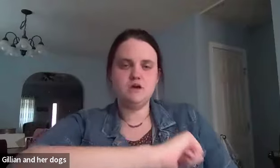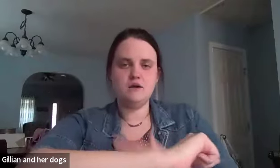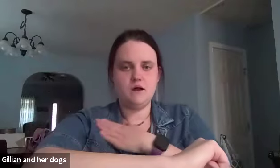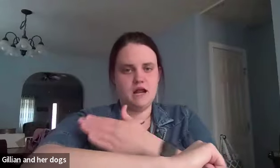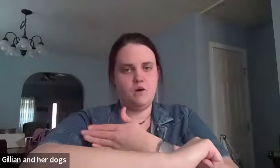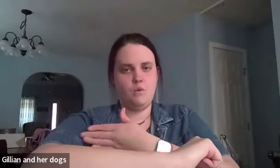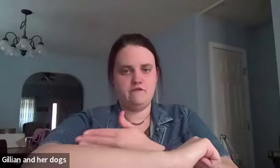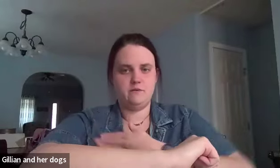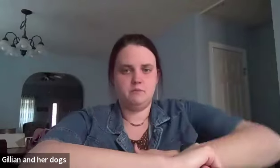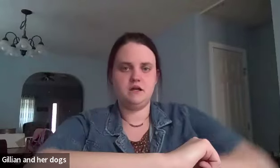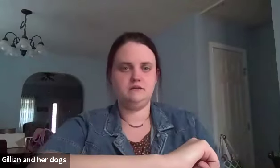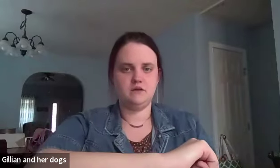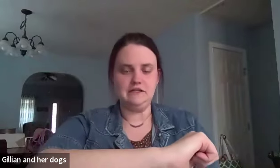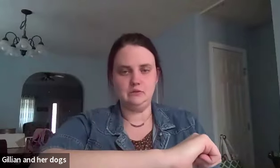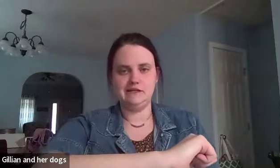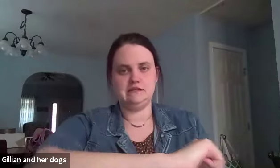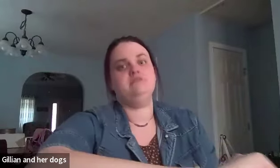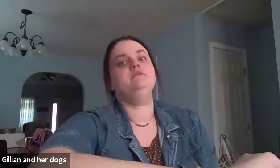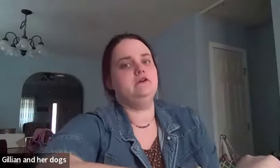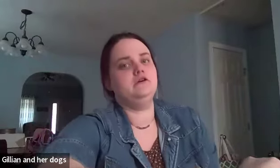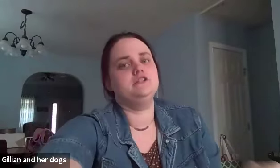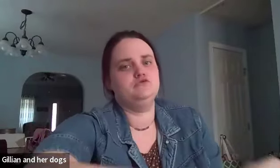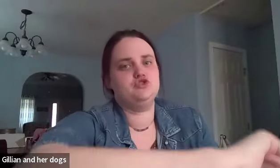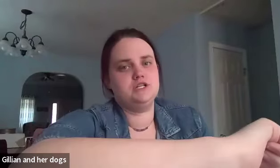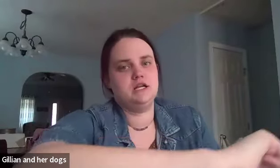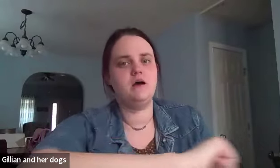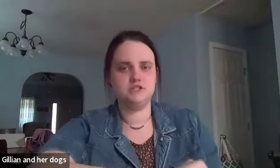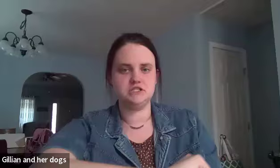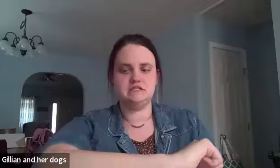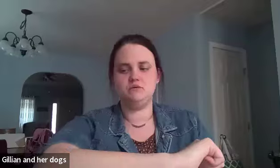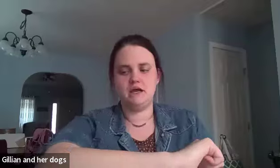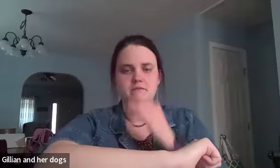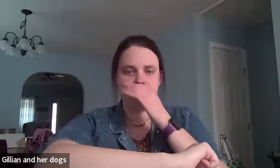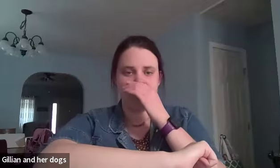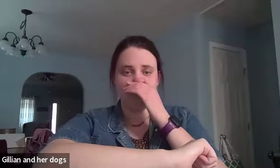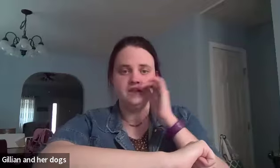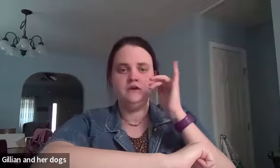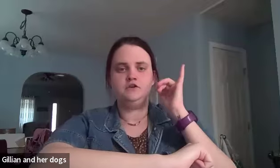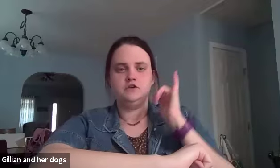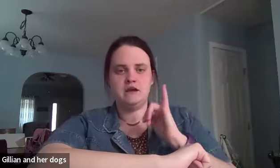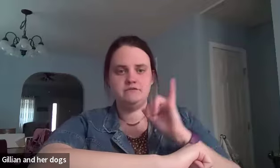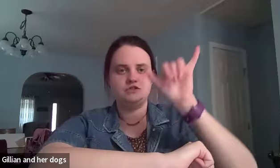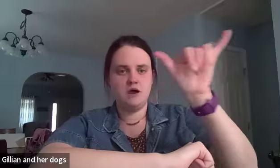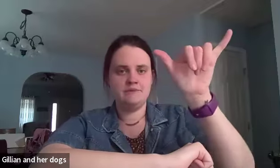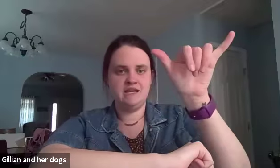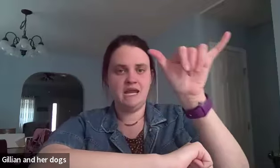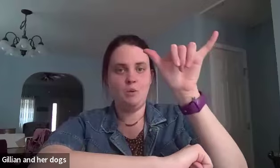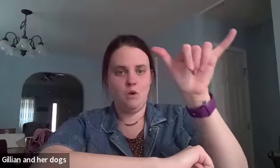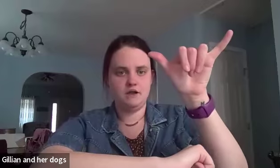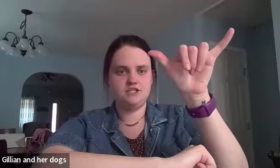kind of want it out away from your body a little bit. Doesn't have to be, you're not stretching it out, but just it's away. You're going to have your dominant in a Y